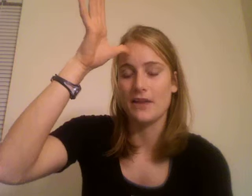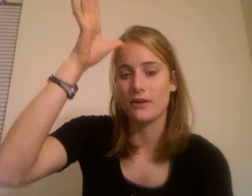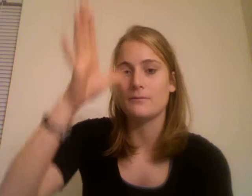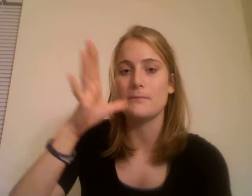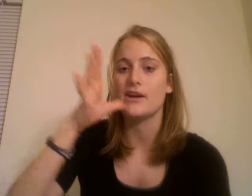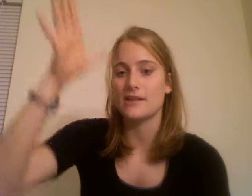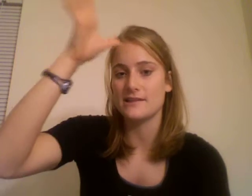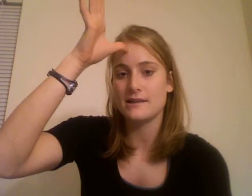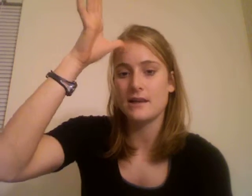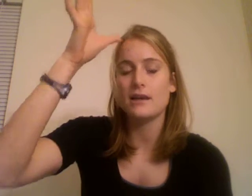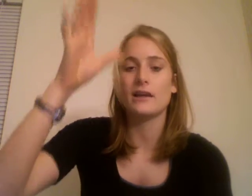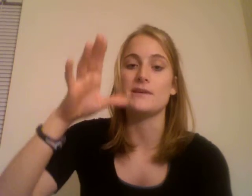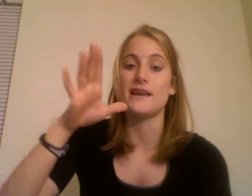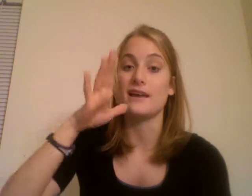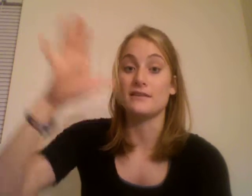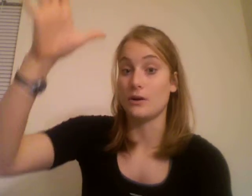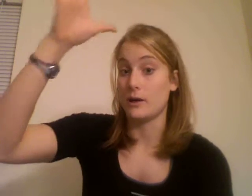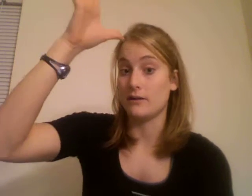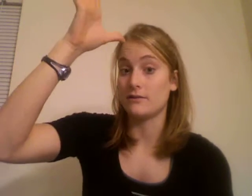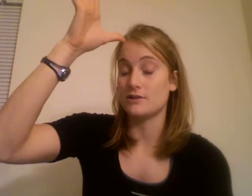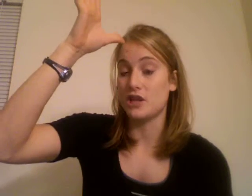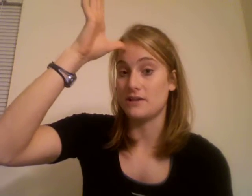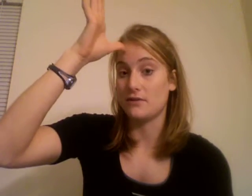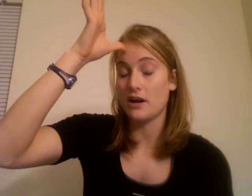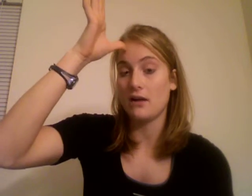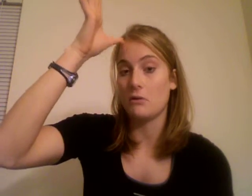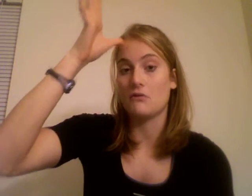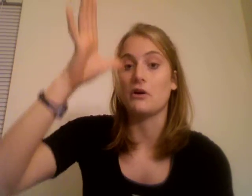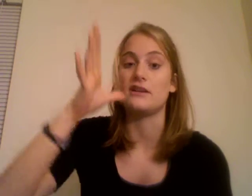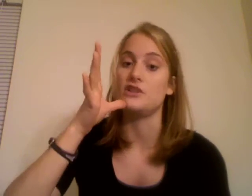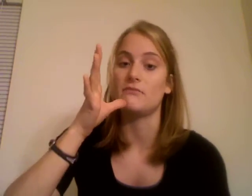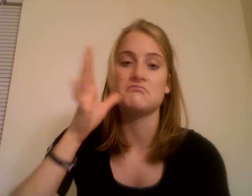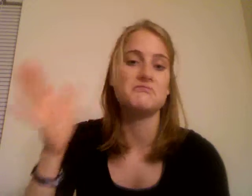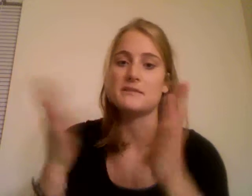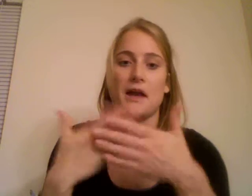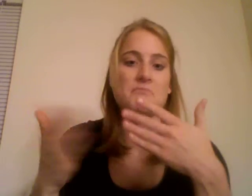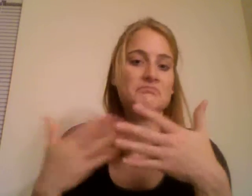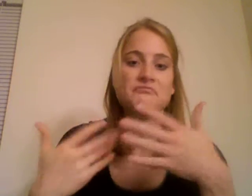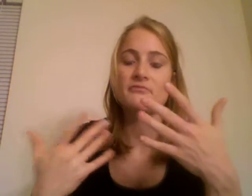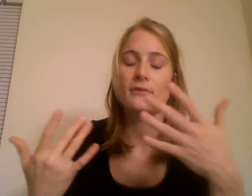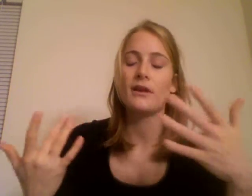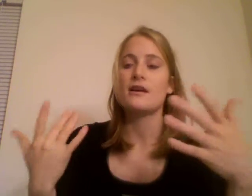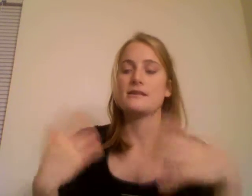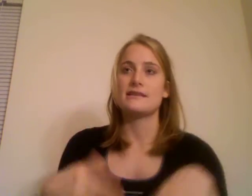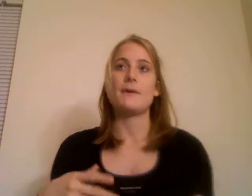together. Parents can be signed going chin to forehead or forehead to chin. Doesn't matter. Same